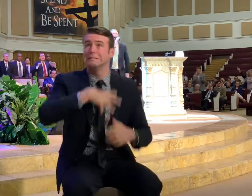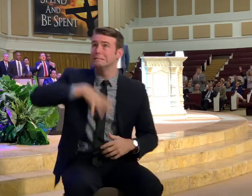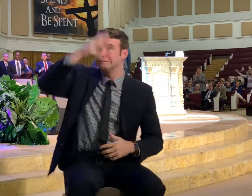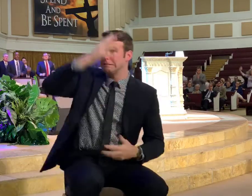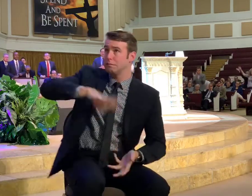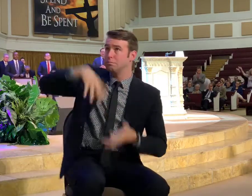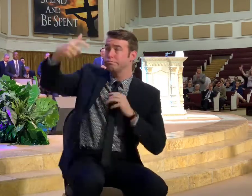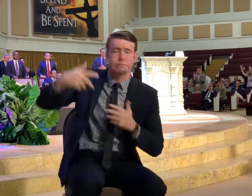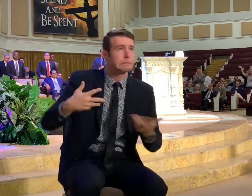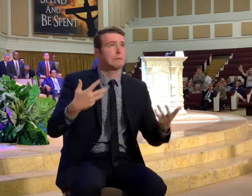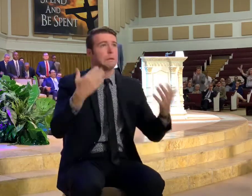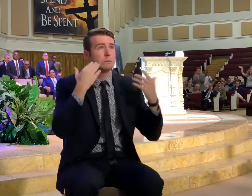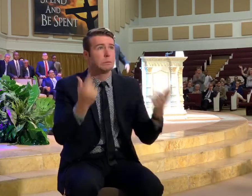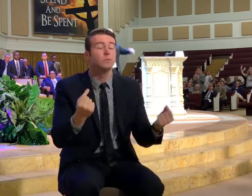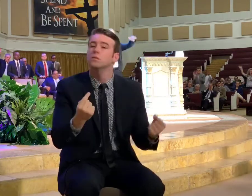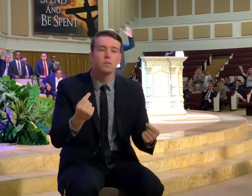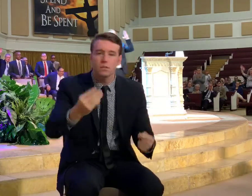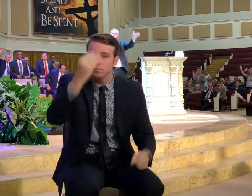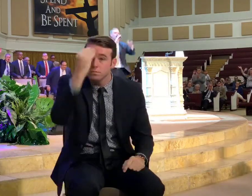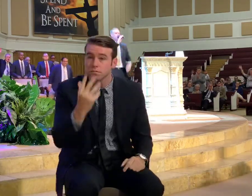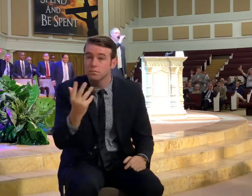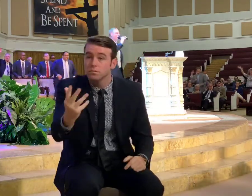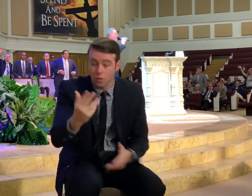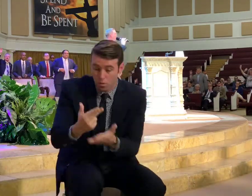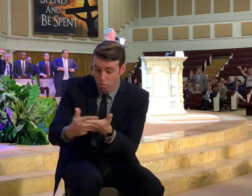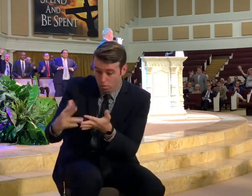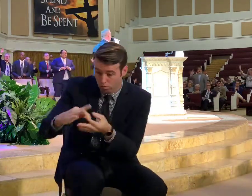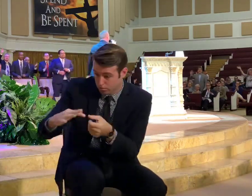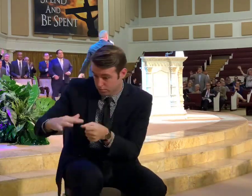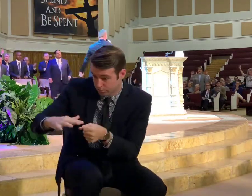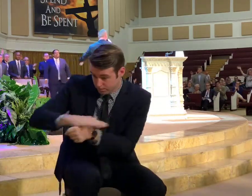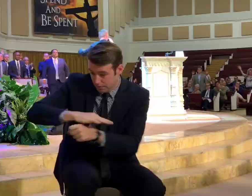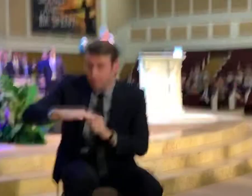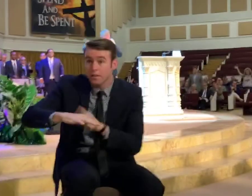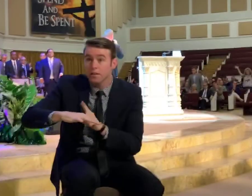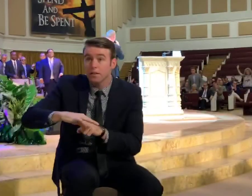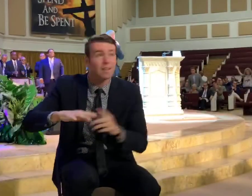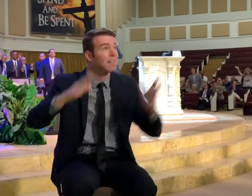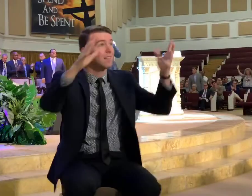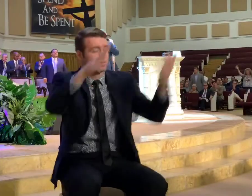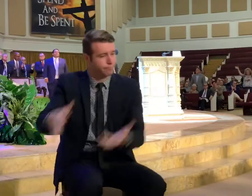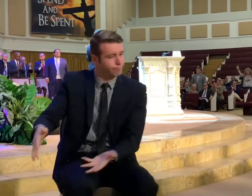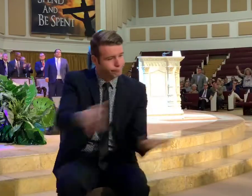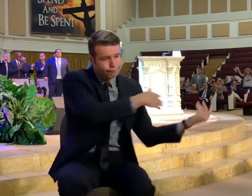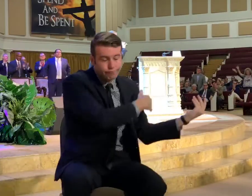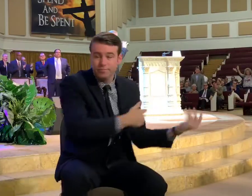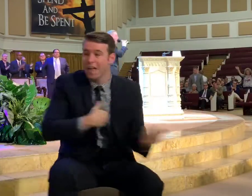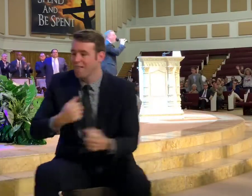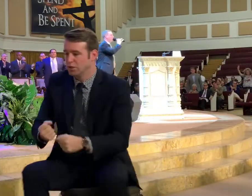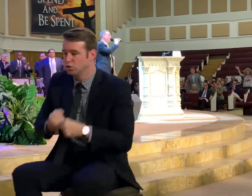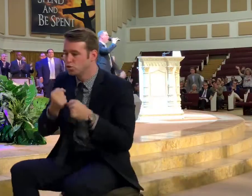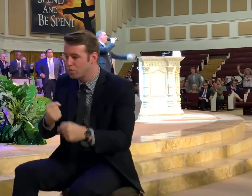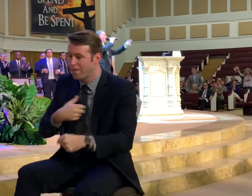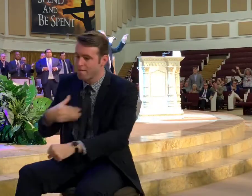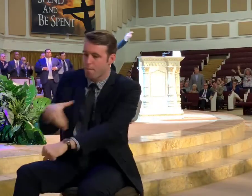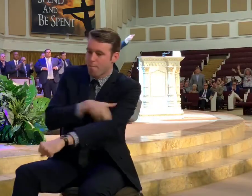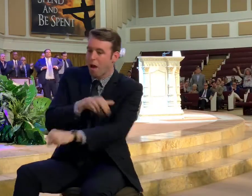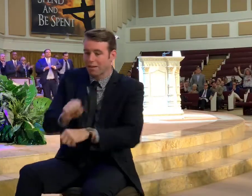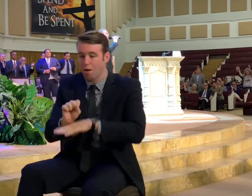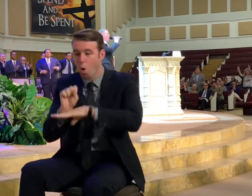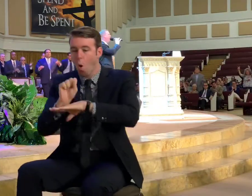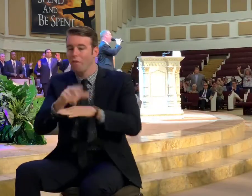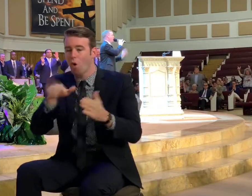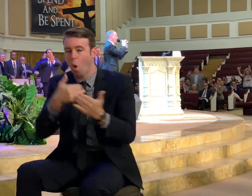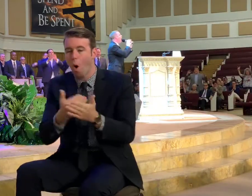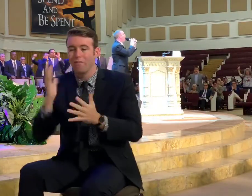issues. But I want you to know that if you get filled with the Holy Ghost, you have a strength and a power to overcome